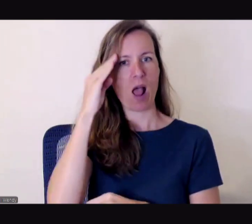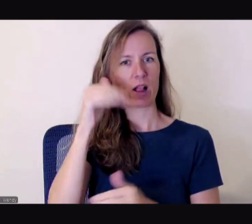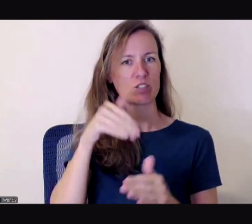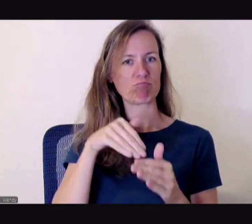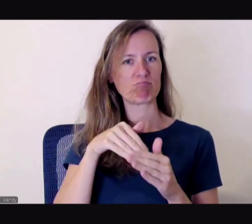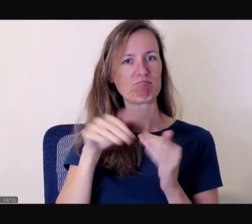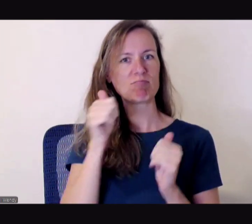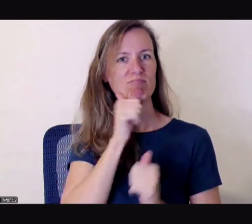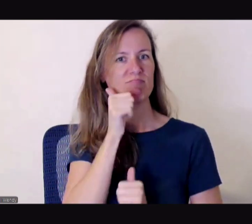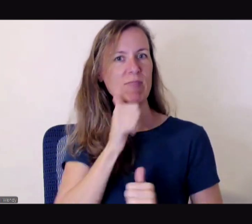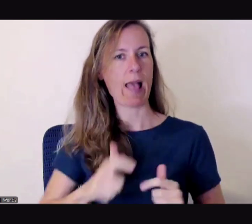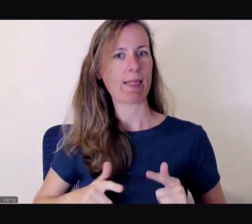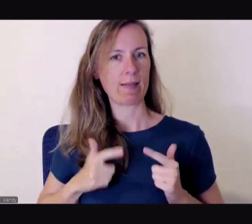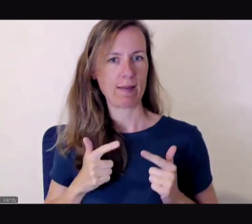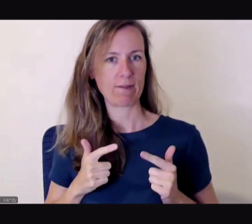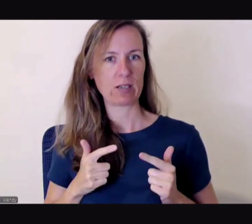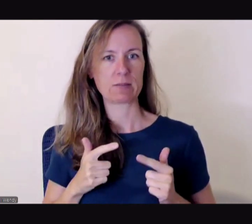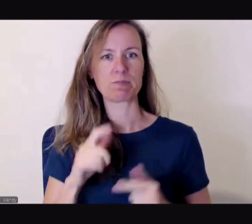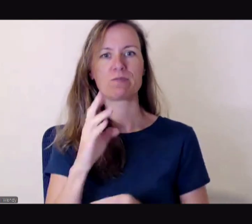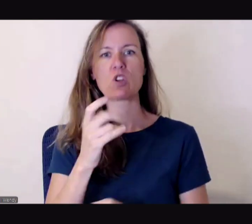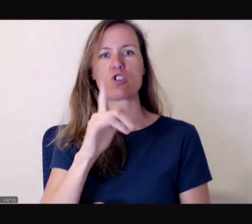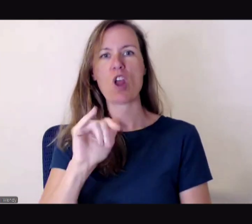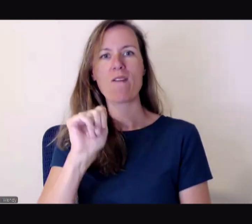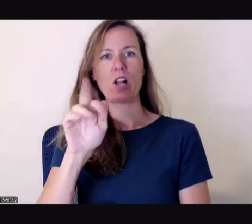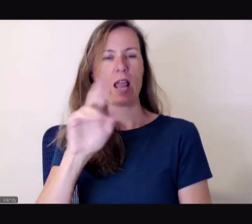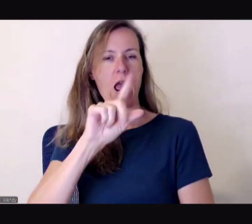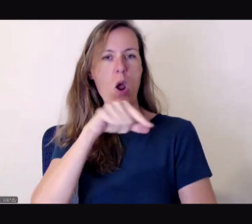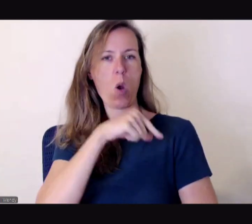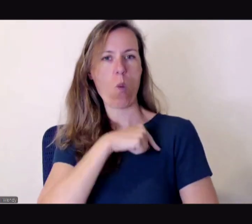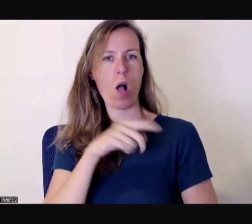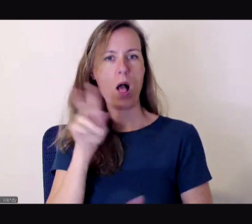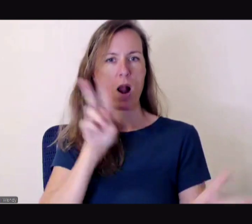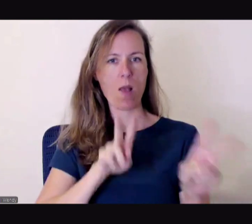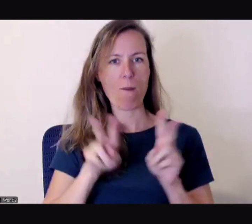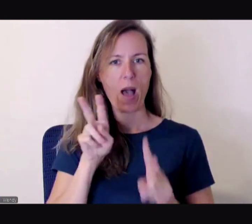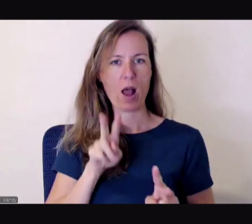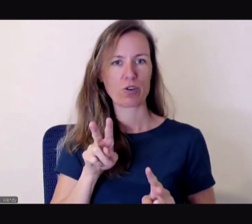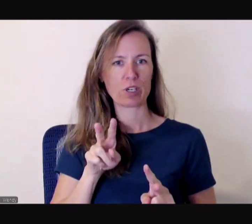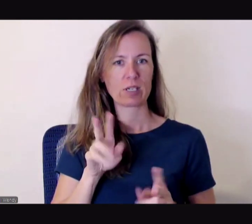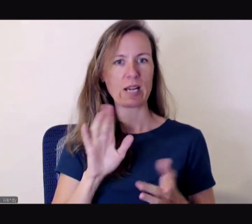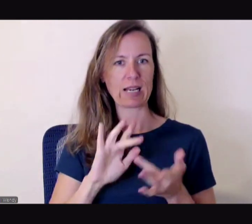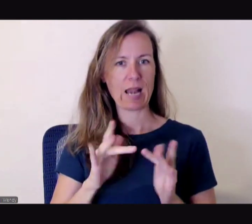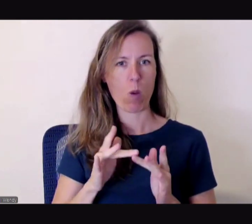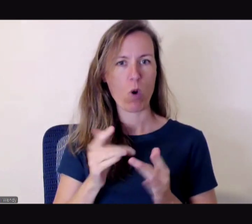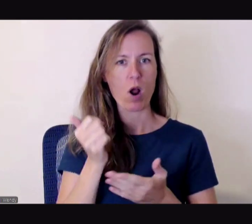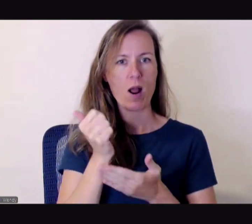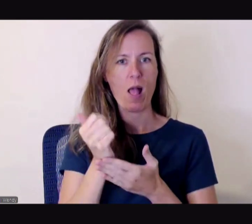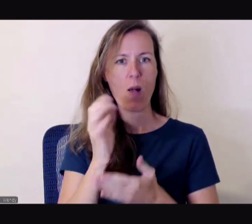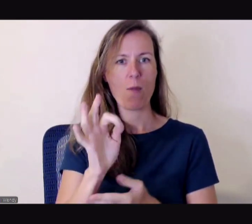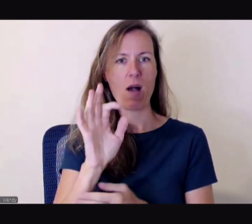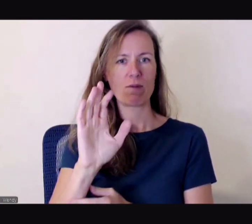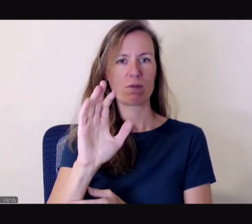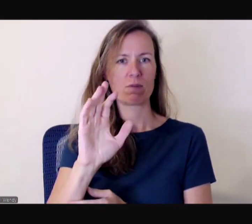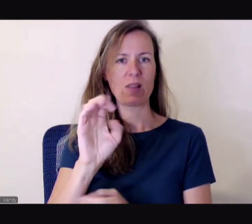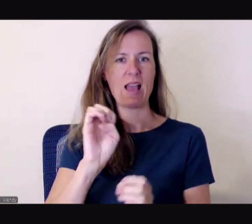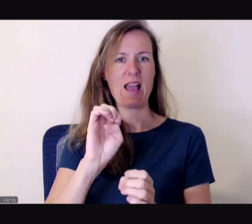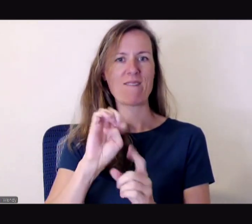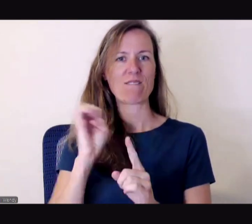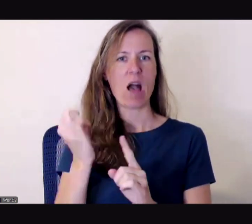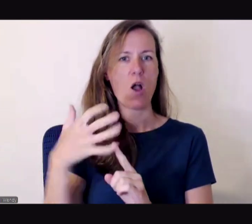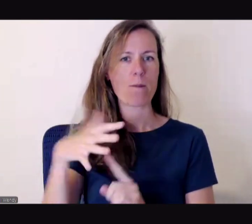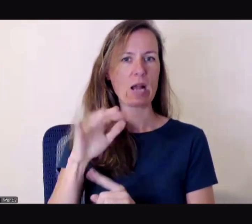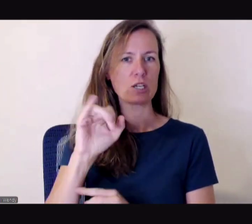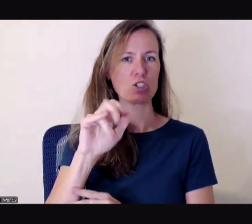our Environmental Justice Action Team help us do just that. Thank you. Thank you, Ms. Salo.